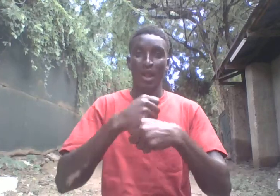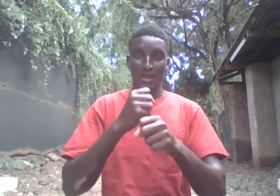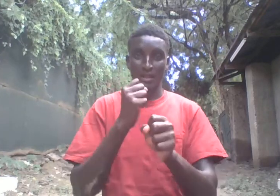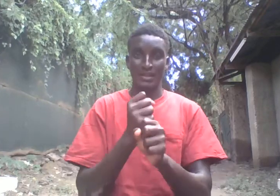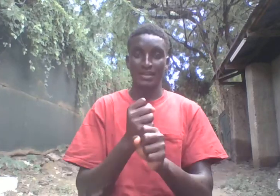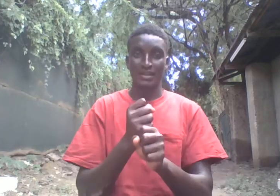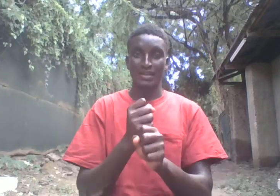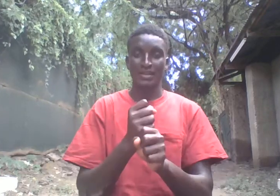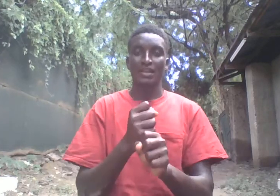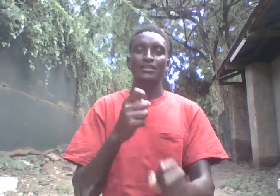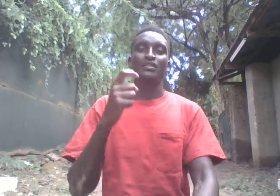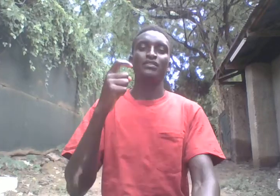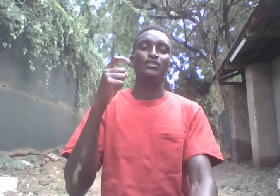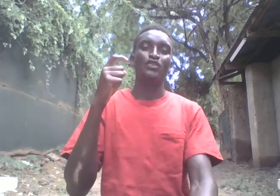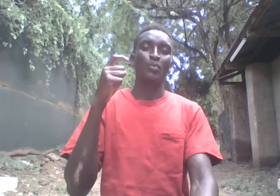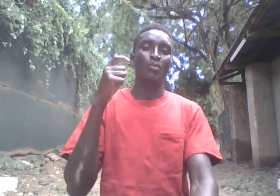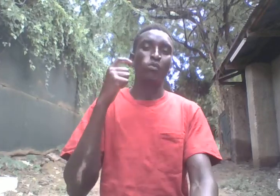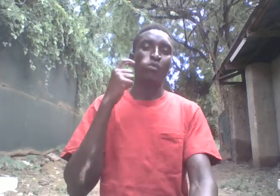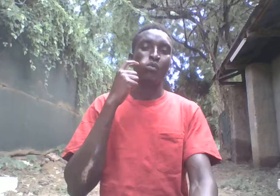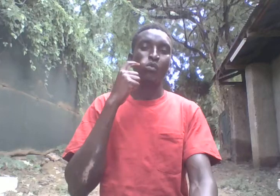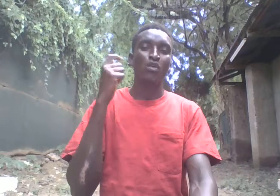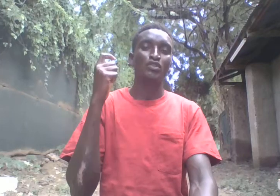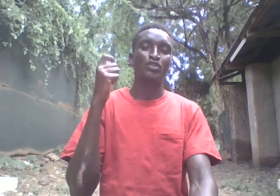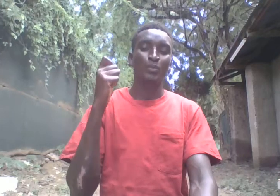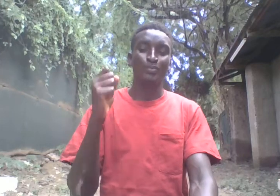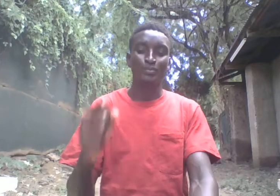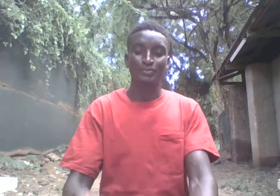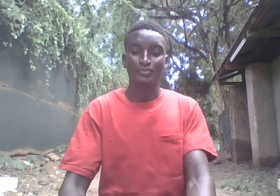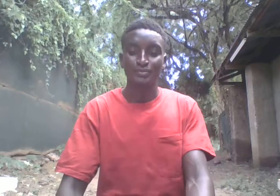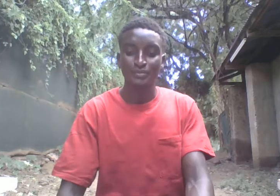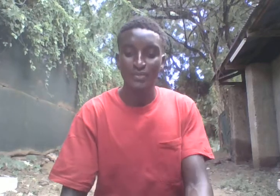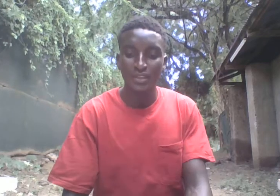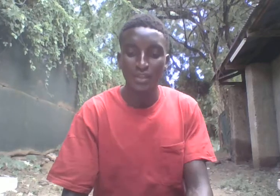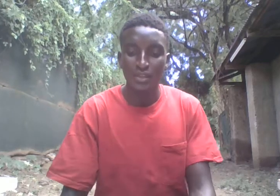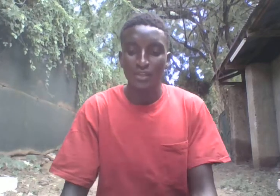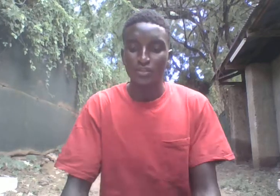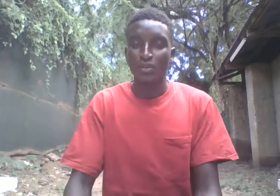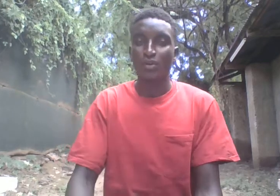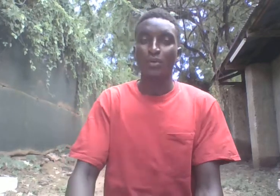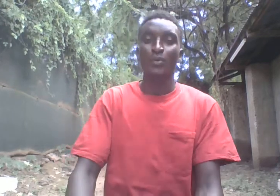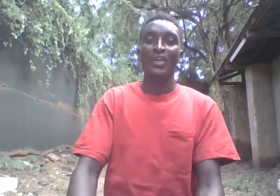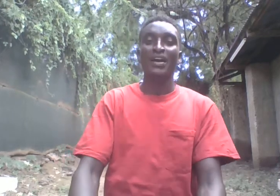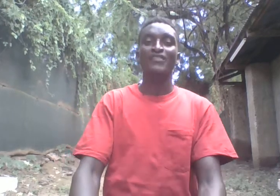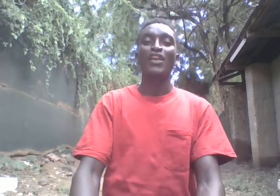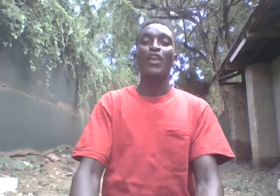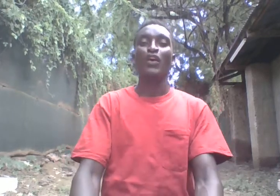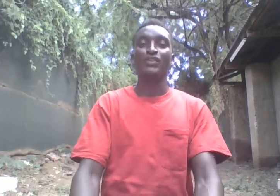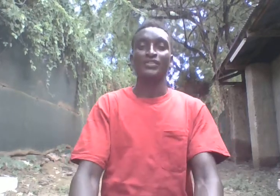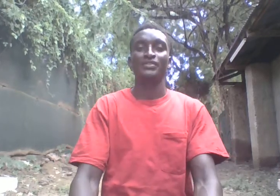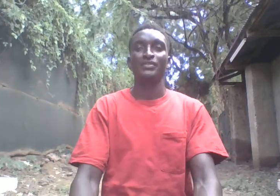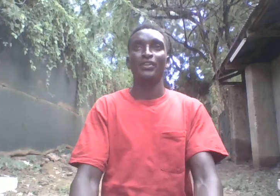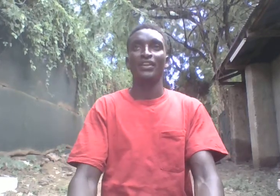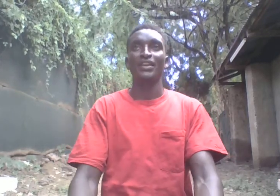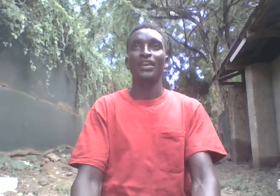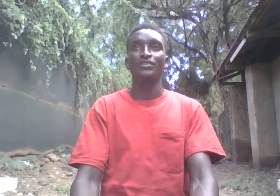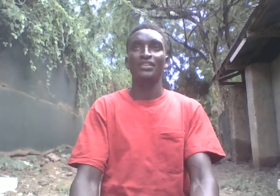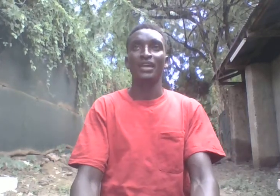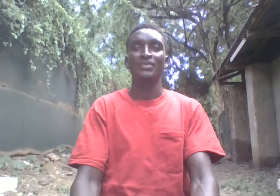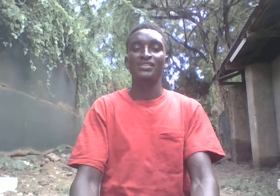work. Then this is shop, shop. So we have loss. When you incur loss in a business